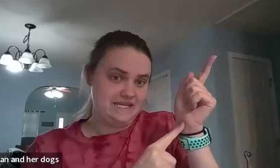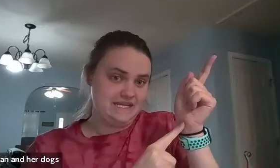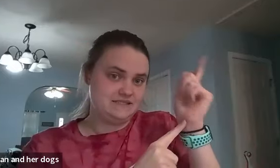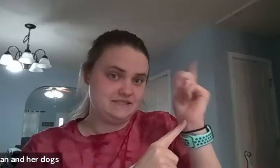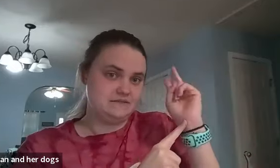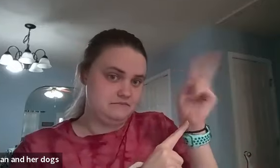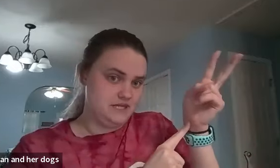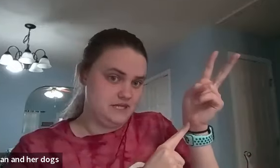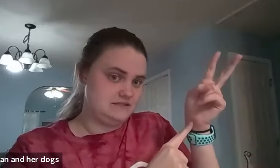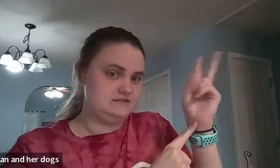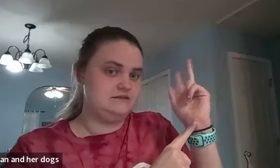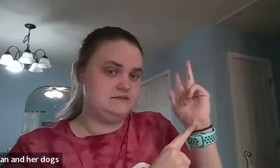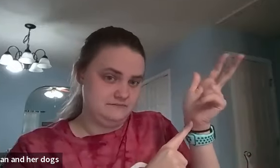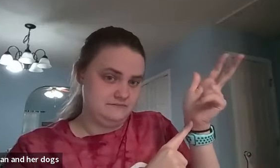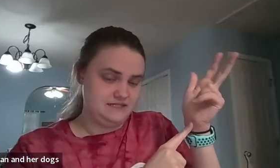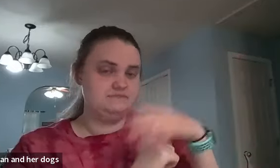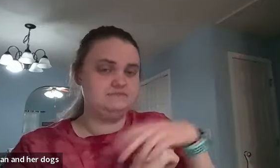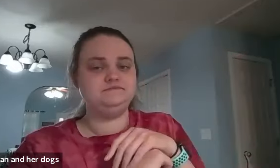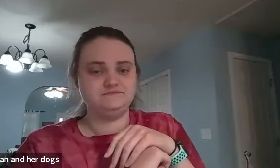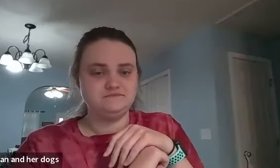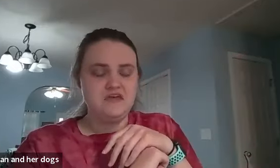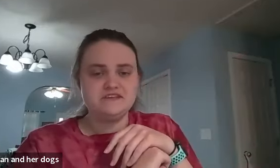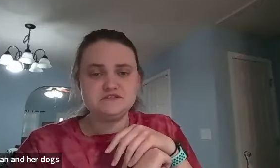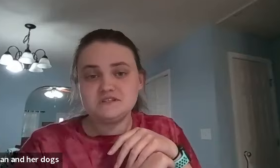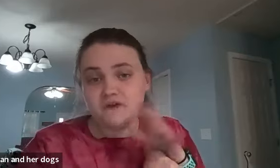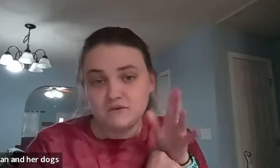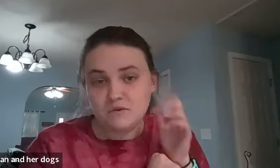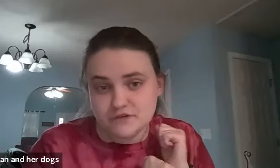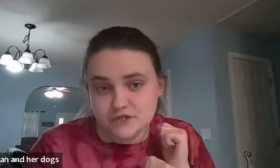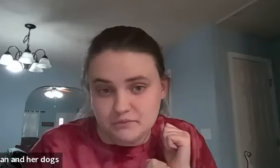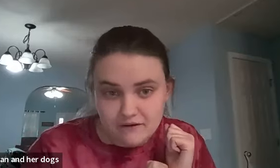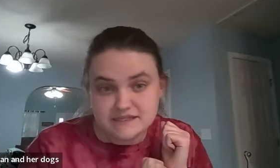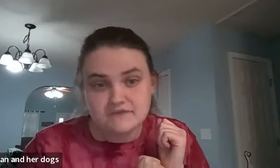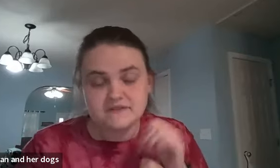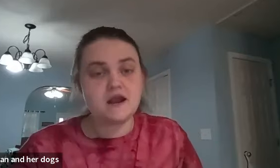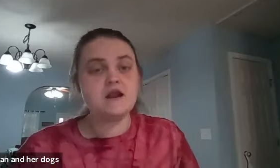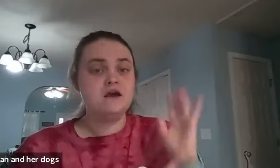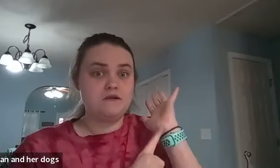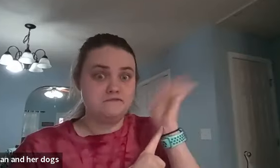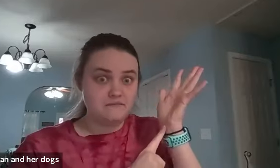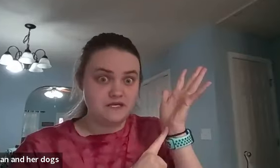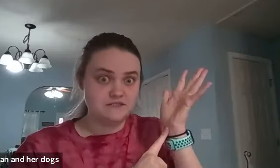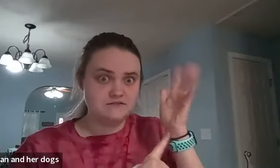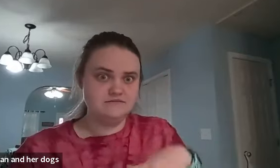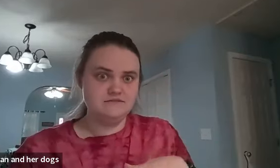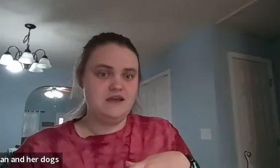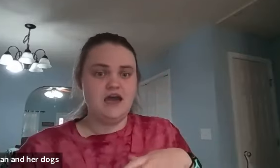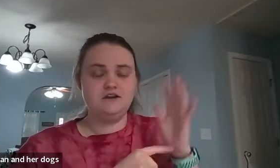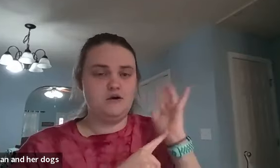minute, minute, minute. Mm-hmm. This one's a fun one for you parents out there going 5 minutes. I don't know. Like